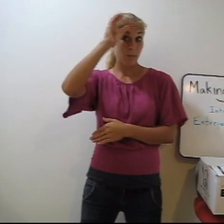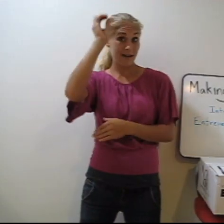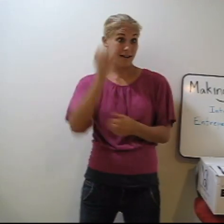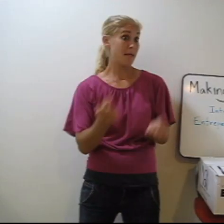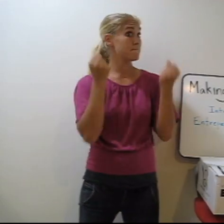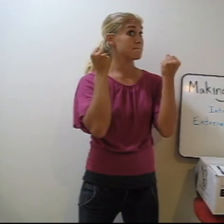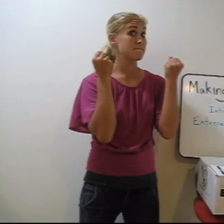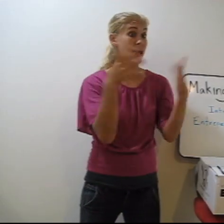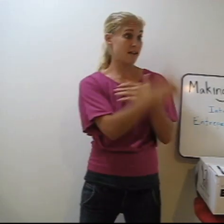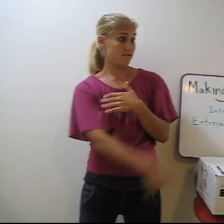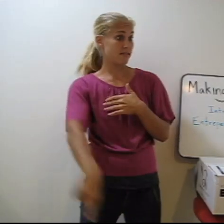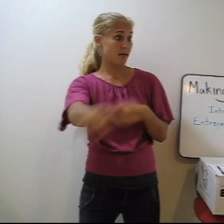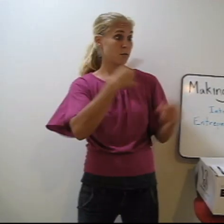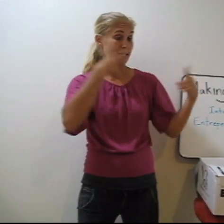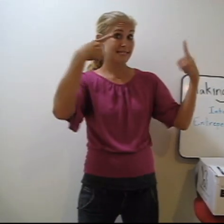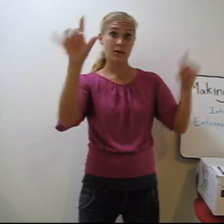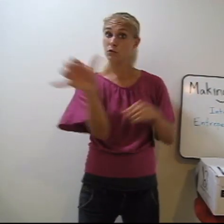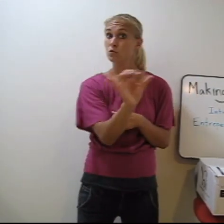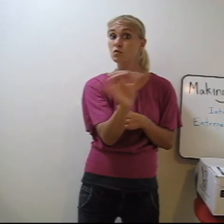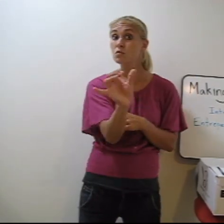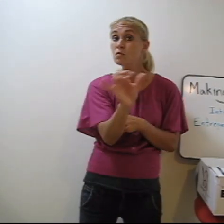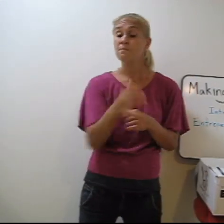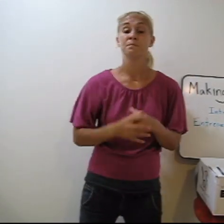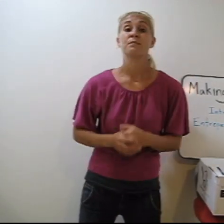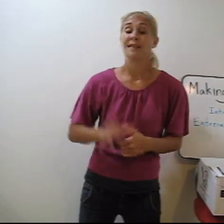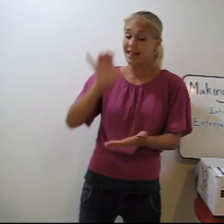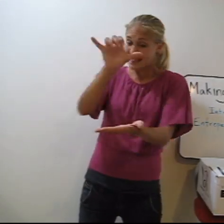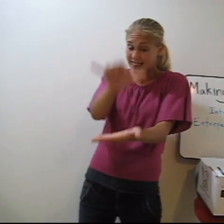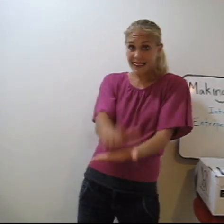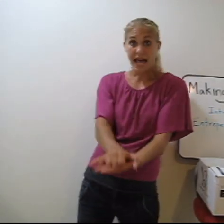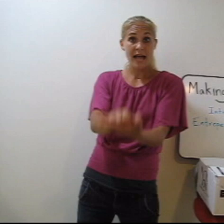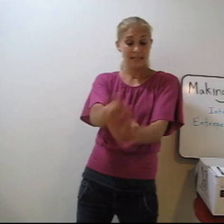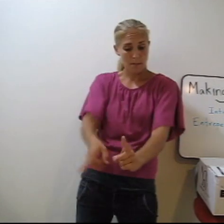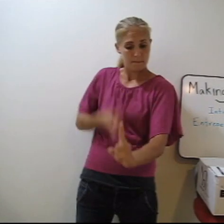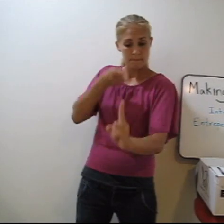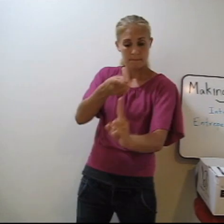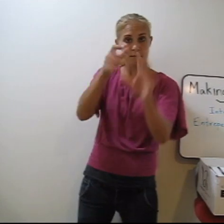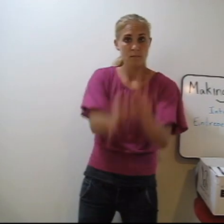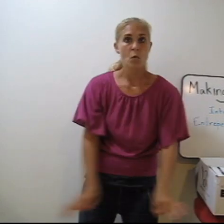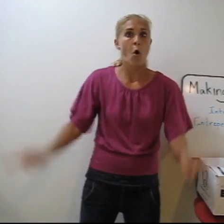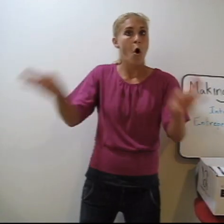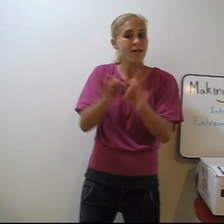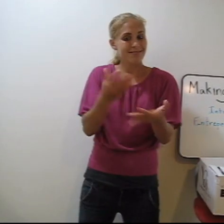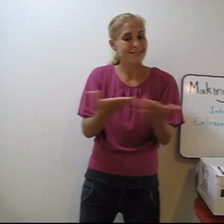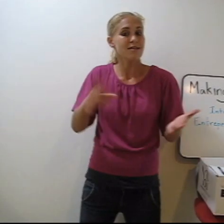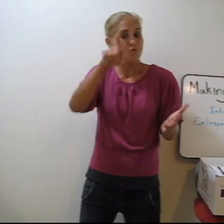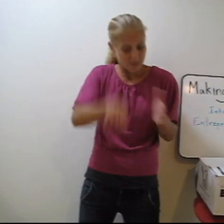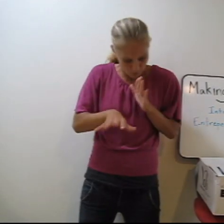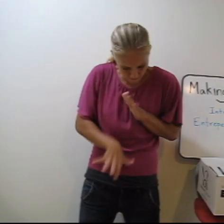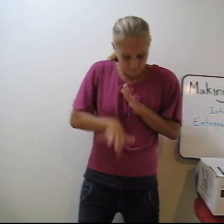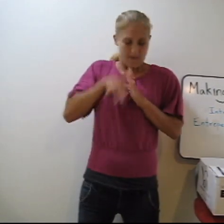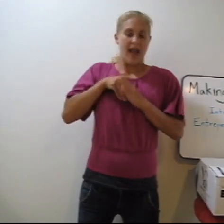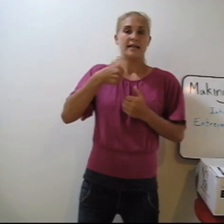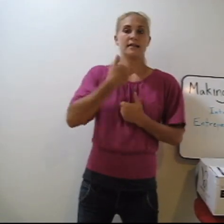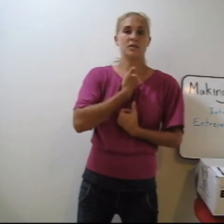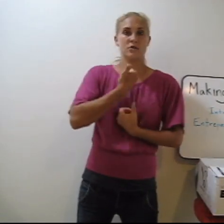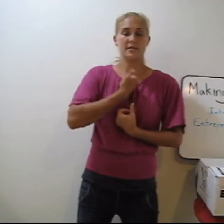successful business leaders on the planet, this is the single most important discovery you can make in yourself, the discovery of your